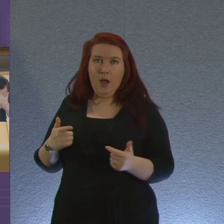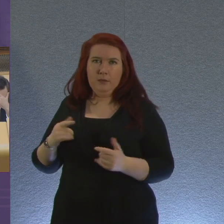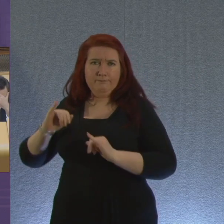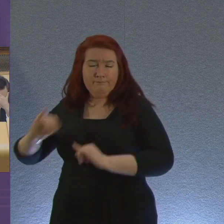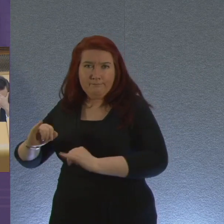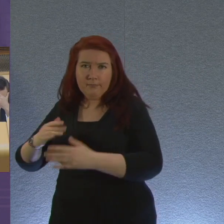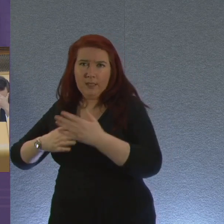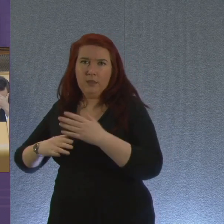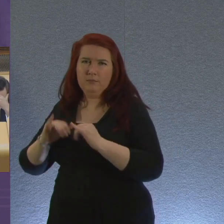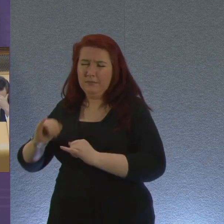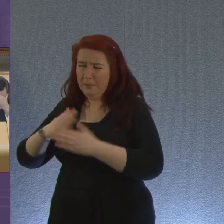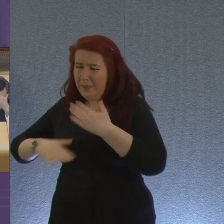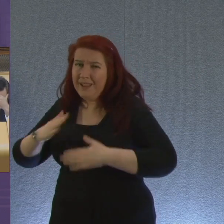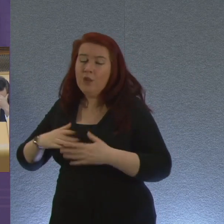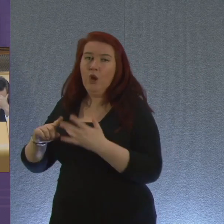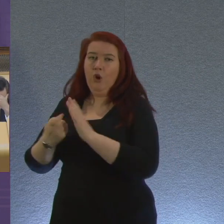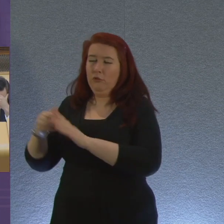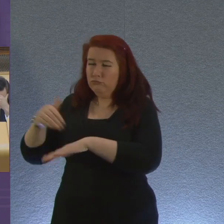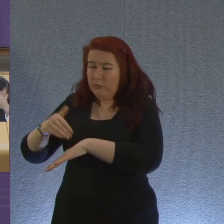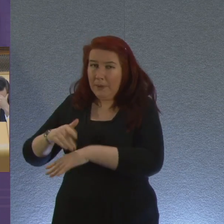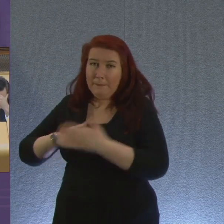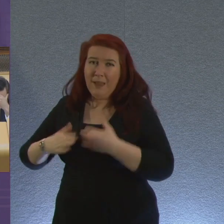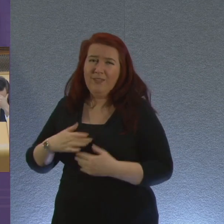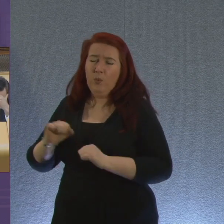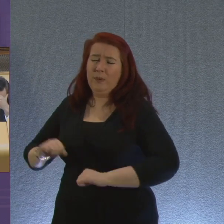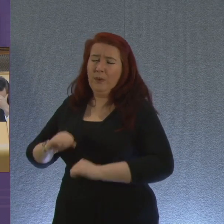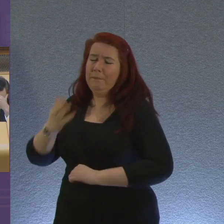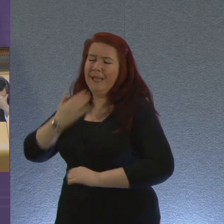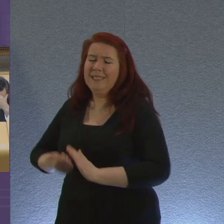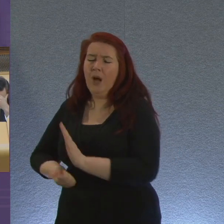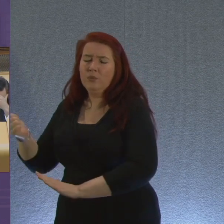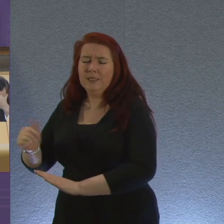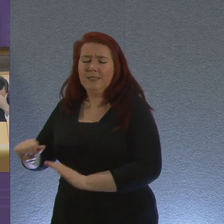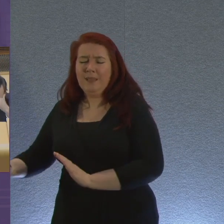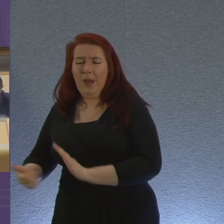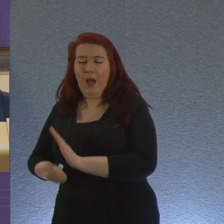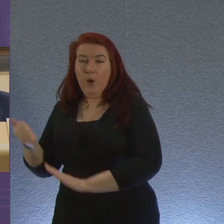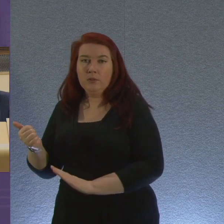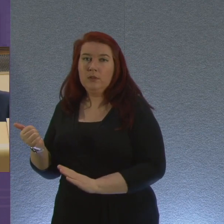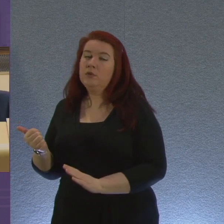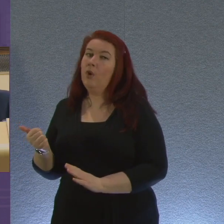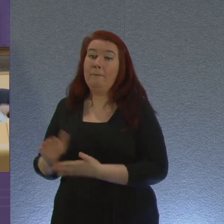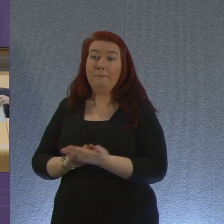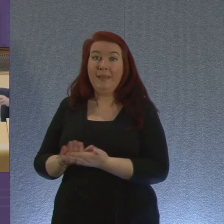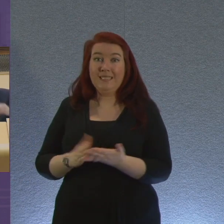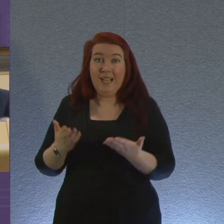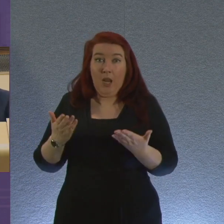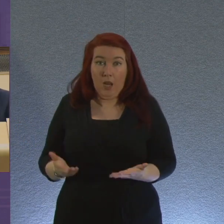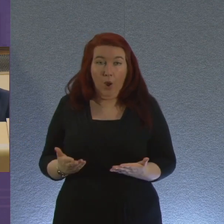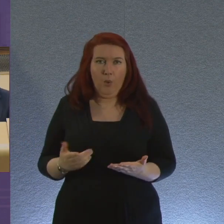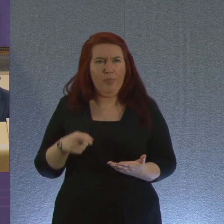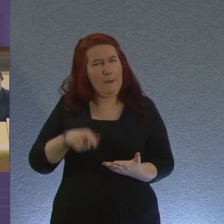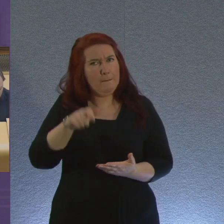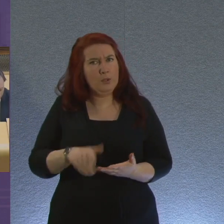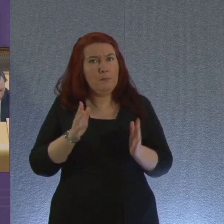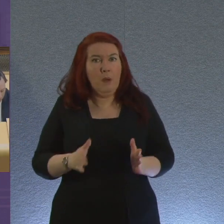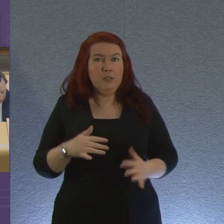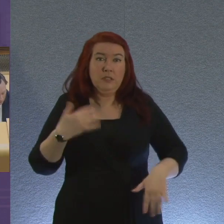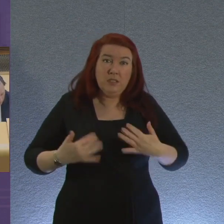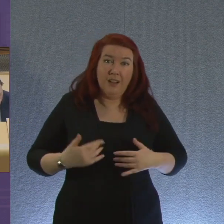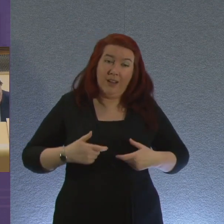some cases been waiting for years to get an eviction order, and it is simply not right that they have to suffer further misery